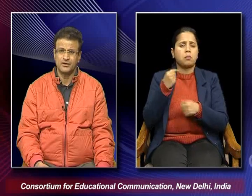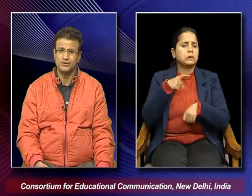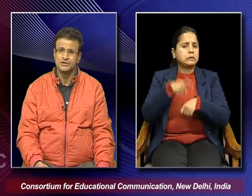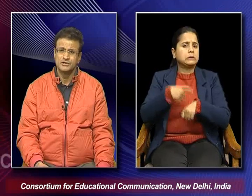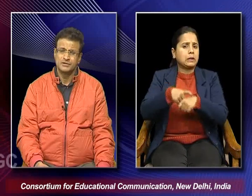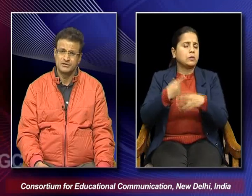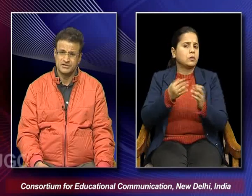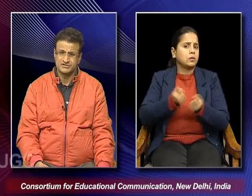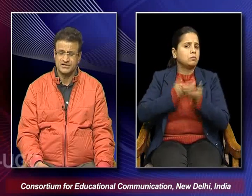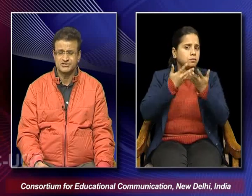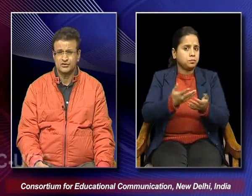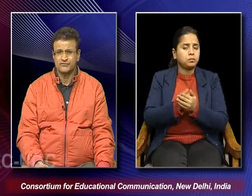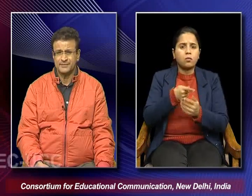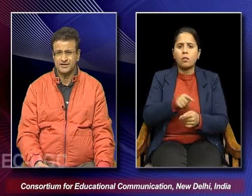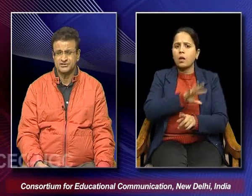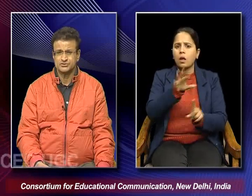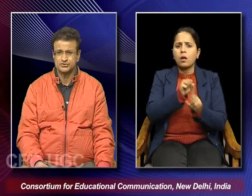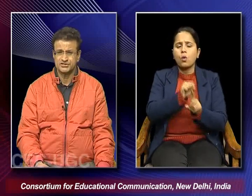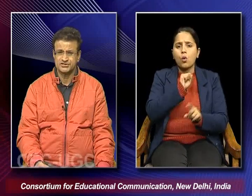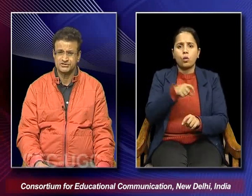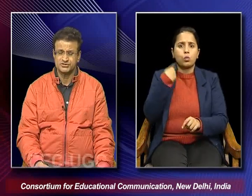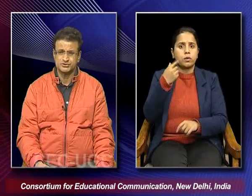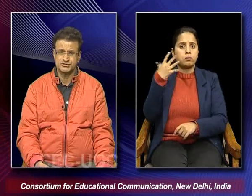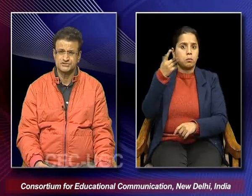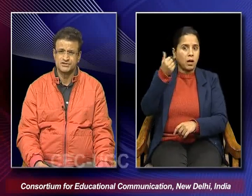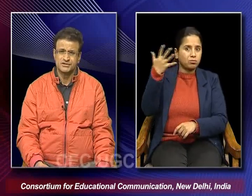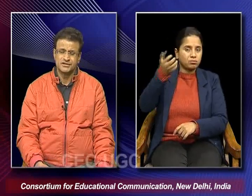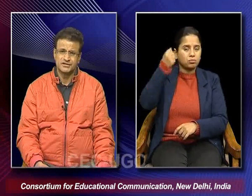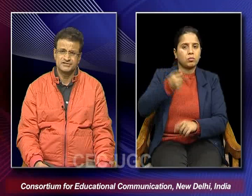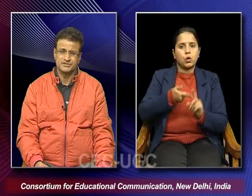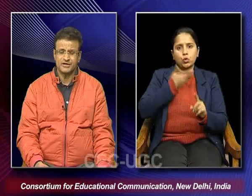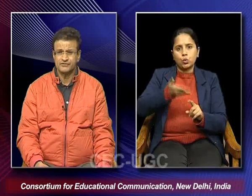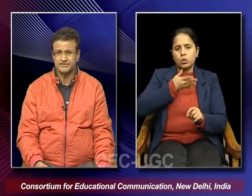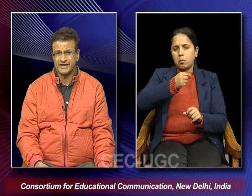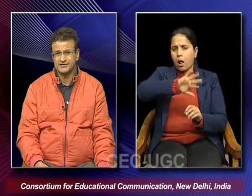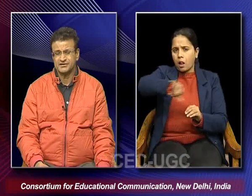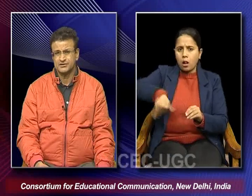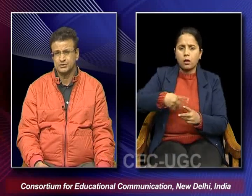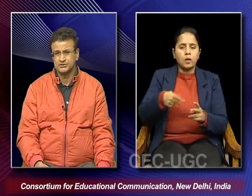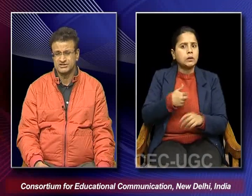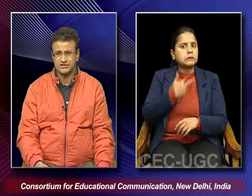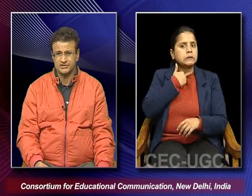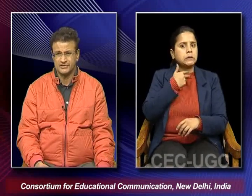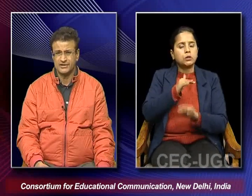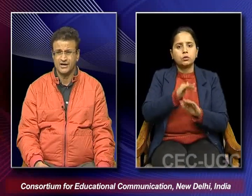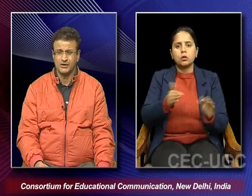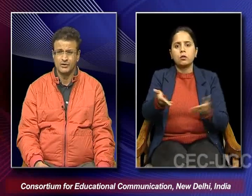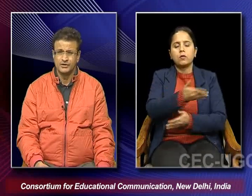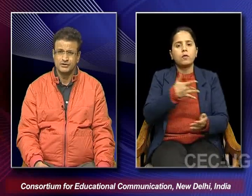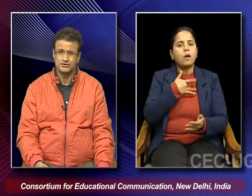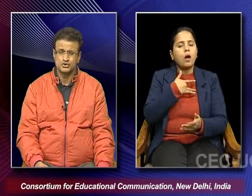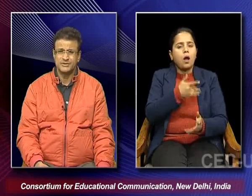that how this culture of capitalist coaching institutions is some kind of a threat to the children, and